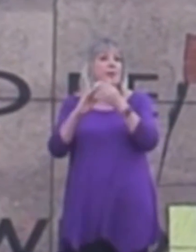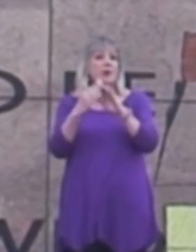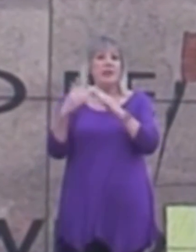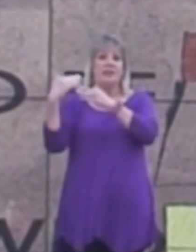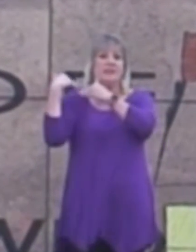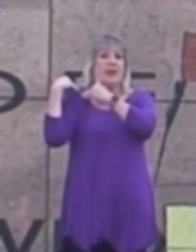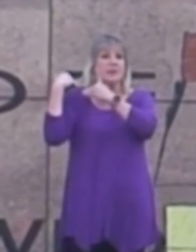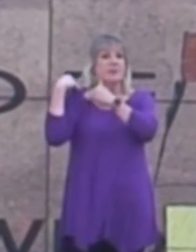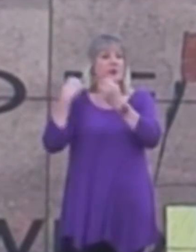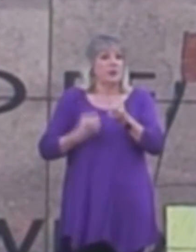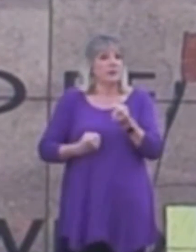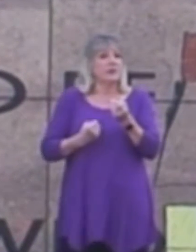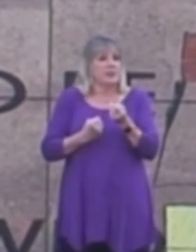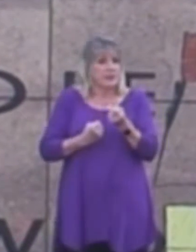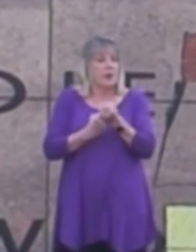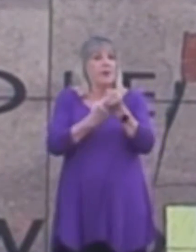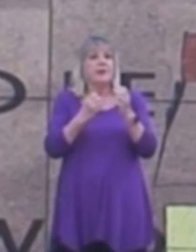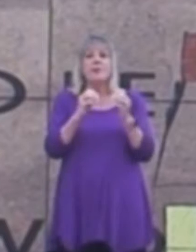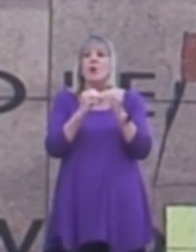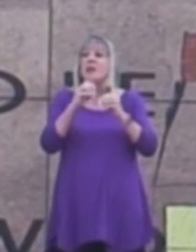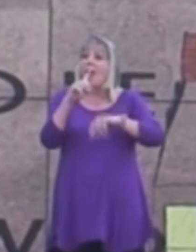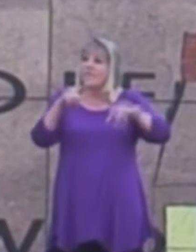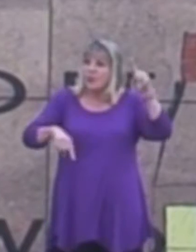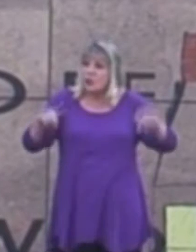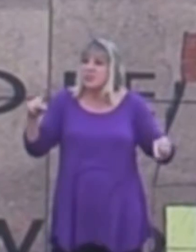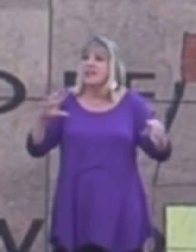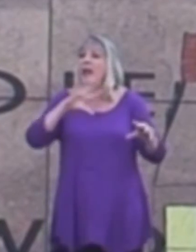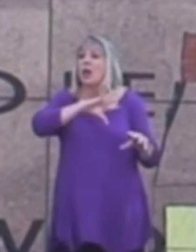more diverse and inclusive.